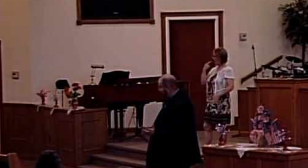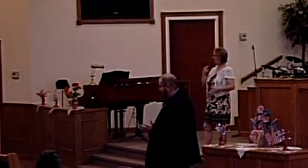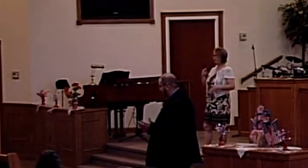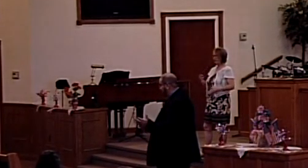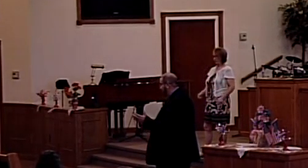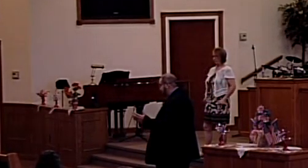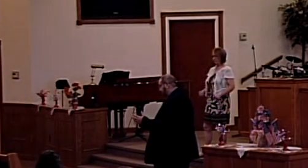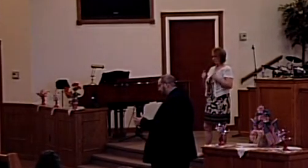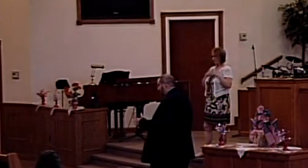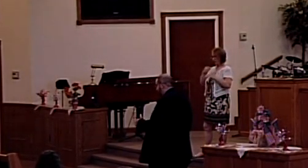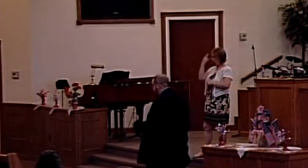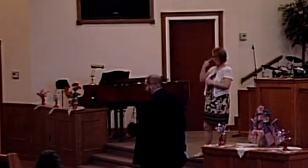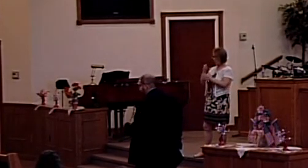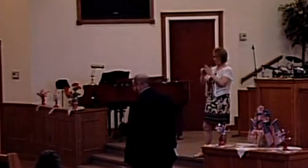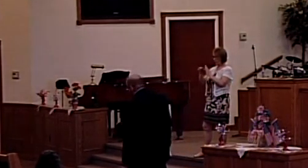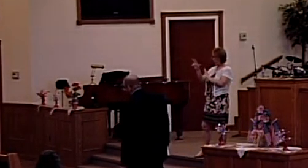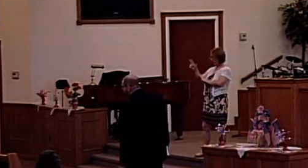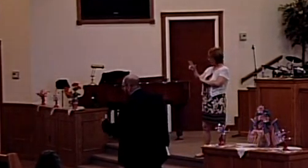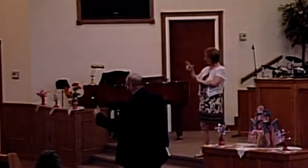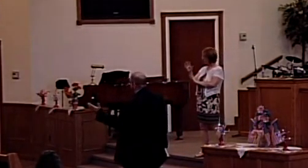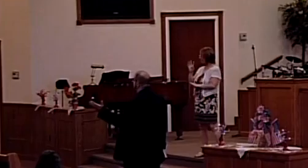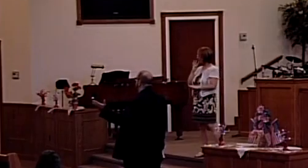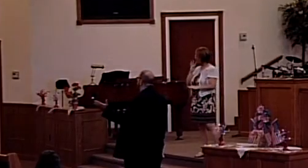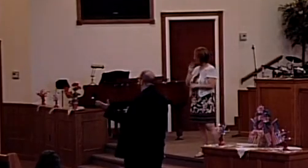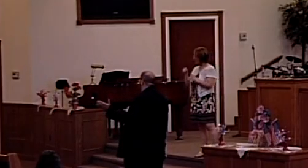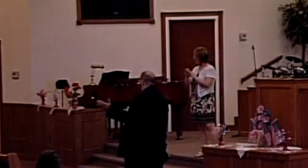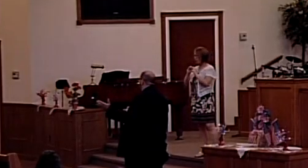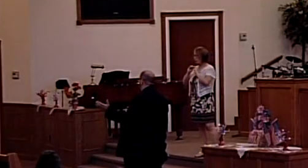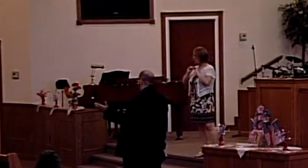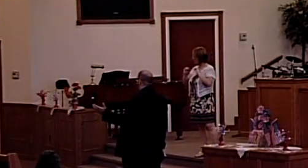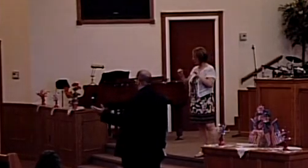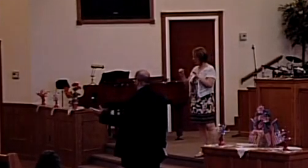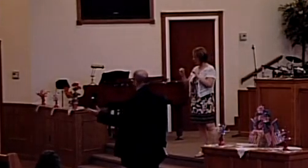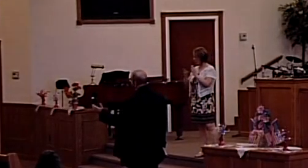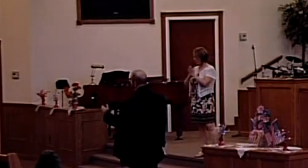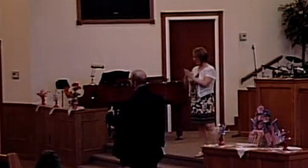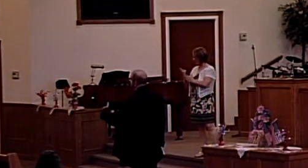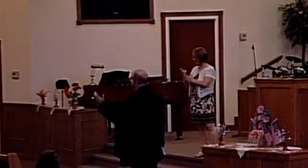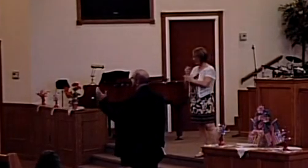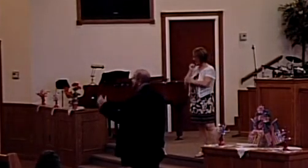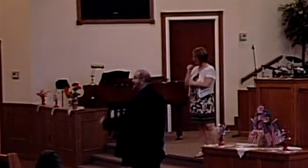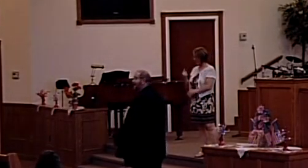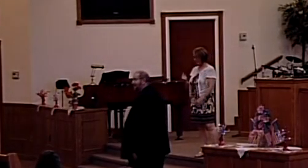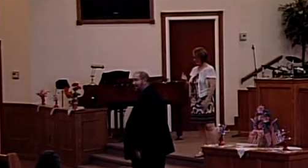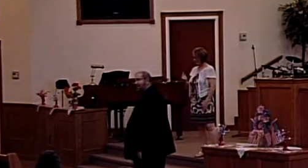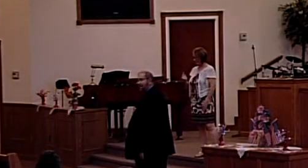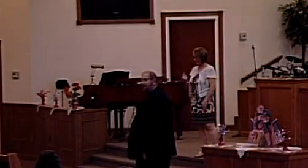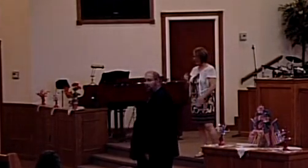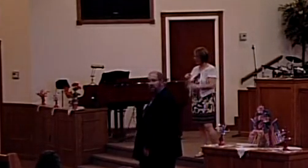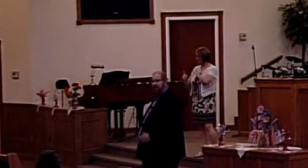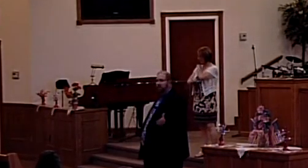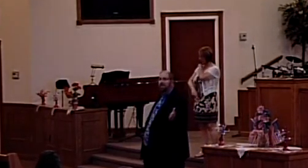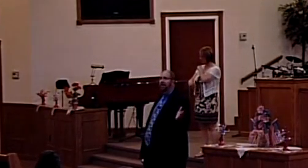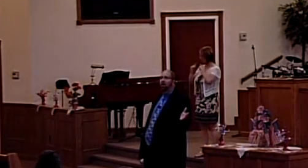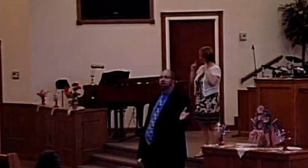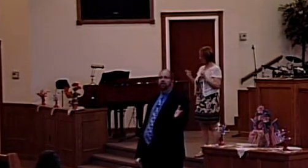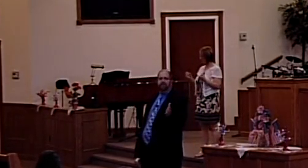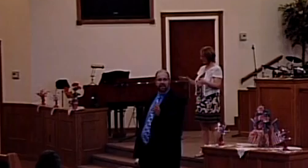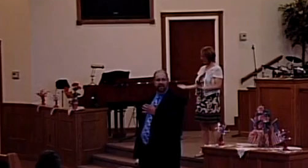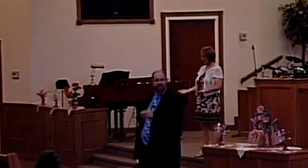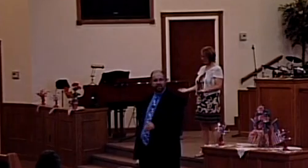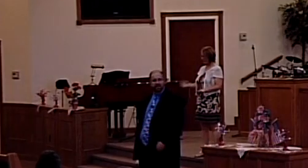Romans chapter 3, we talked about there's none righteous, no, not one. For the wages of sin is death. We talked about